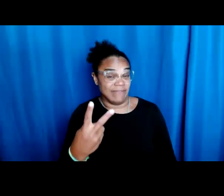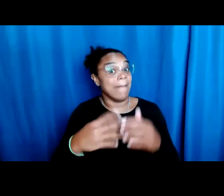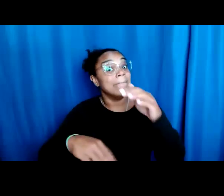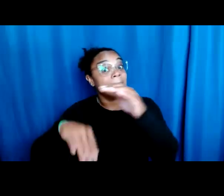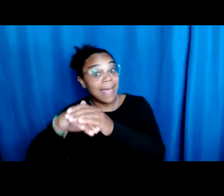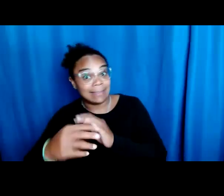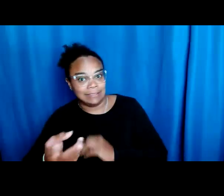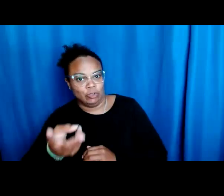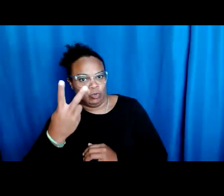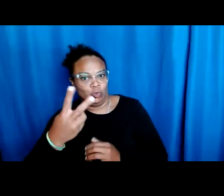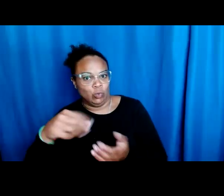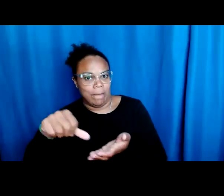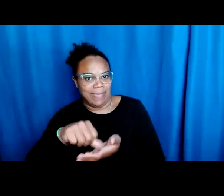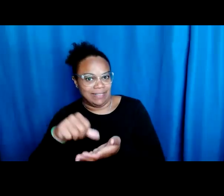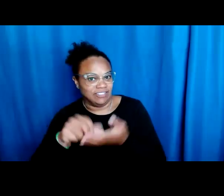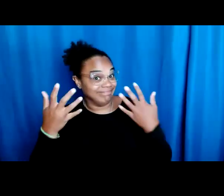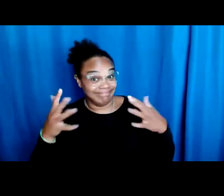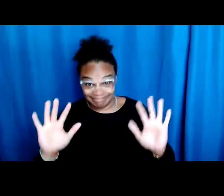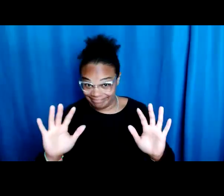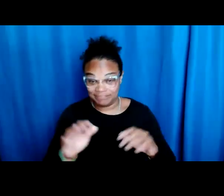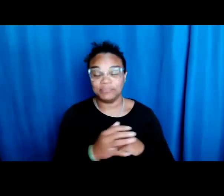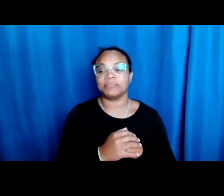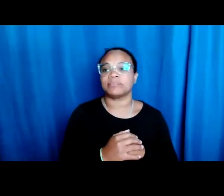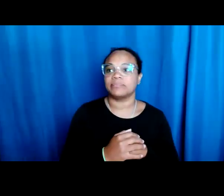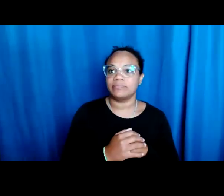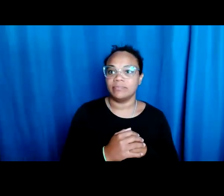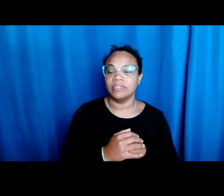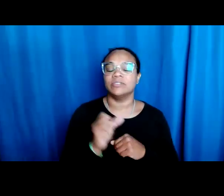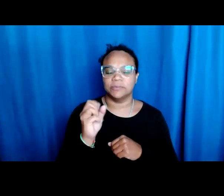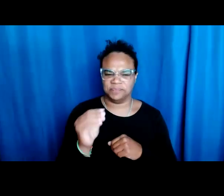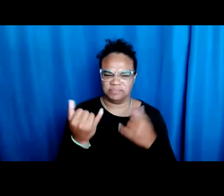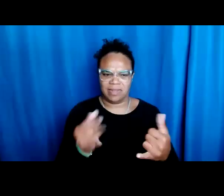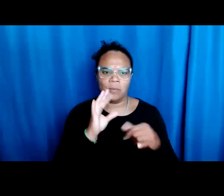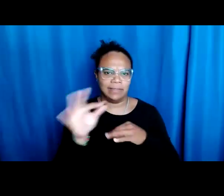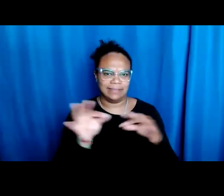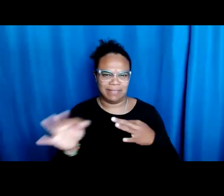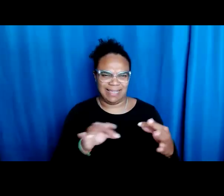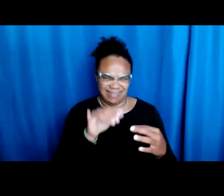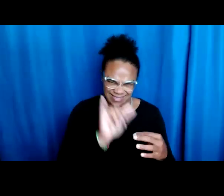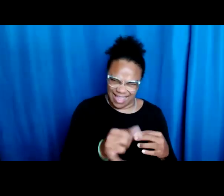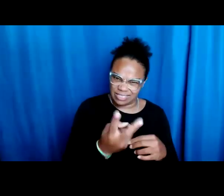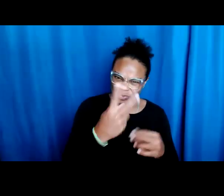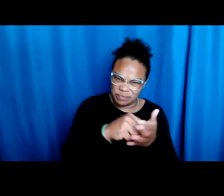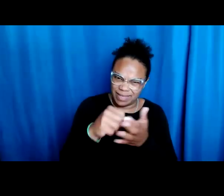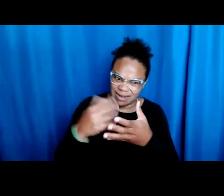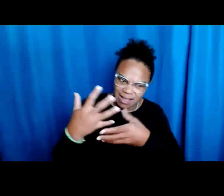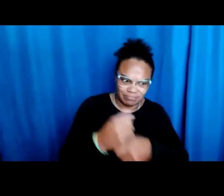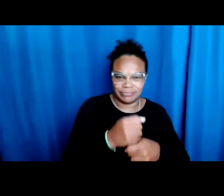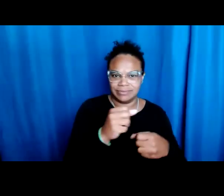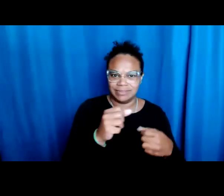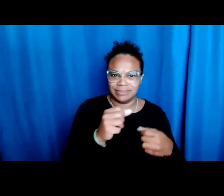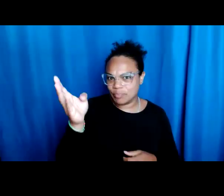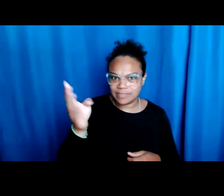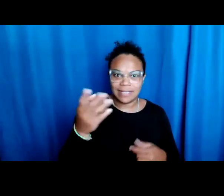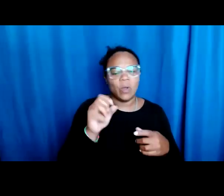pages. So let's talk about what should be included in that abbreviated presentation or